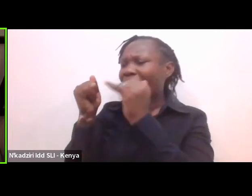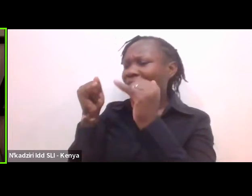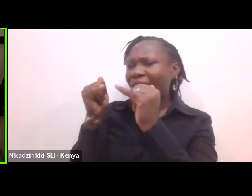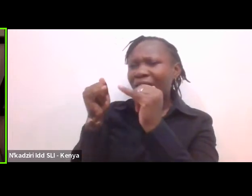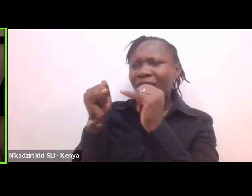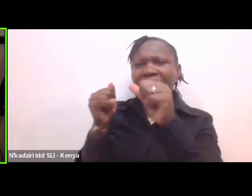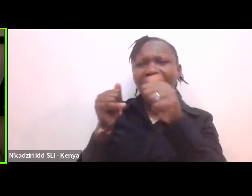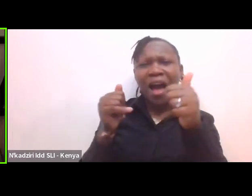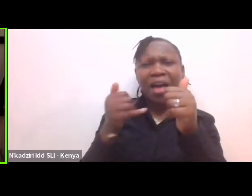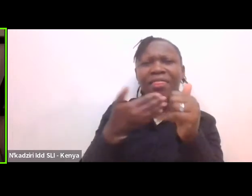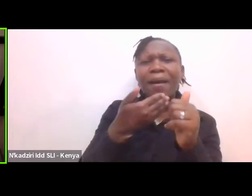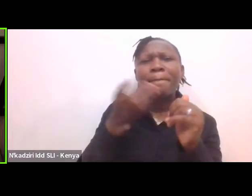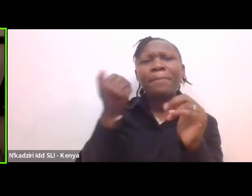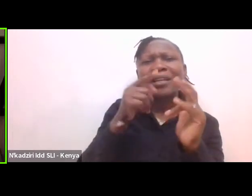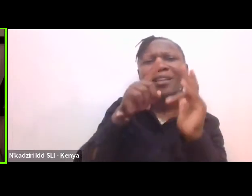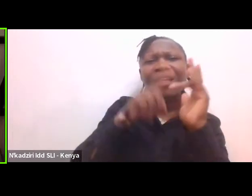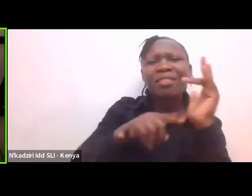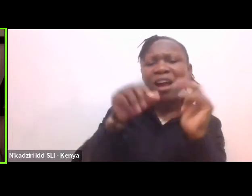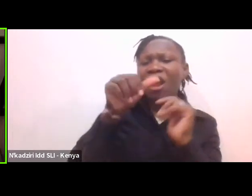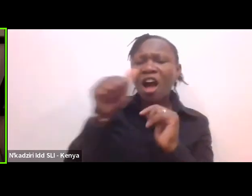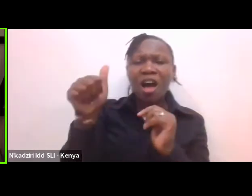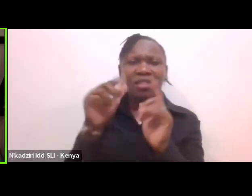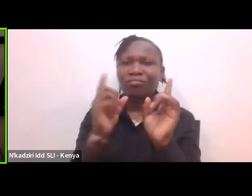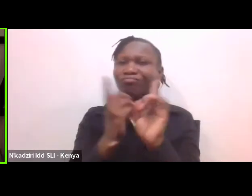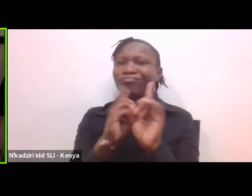No, it's a complex,